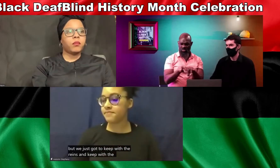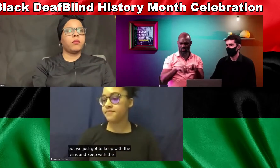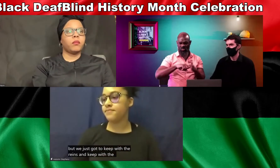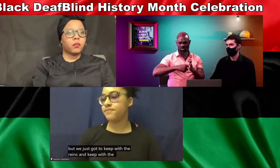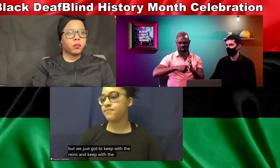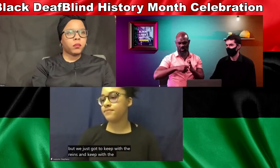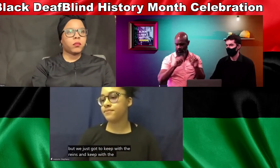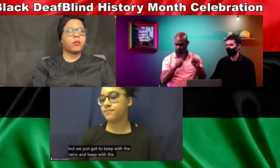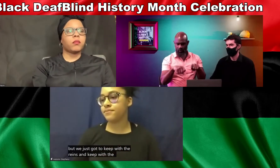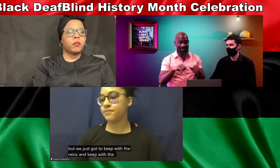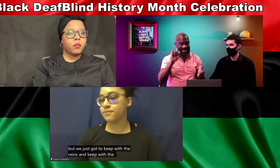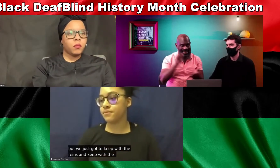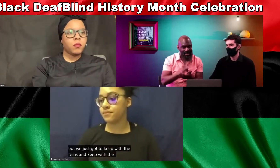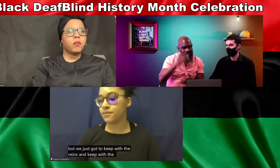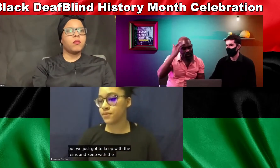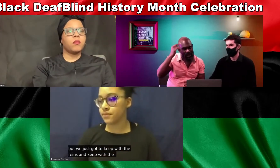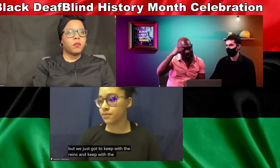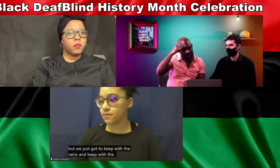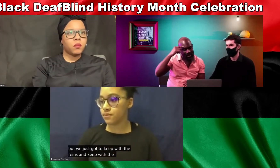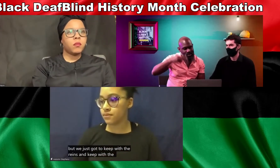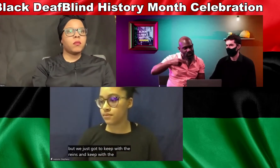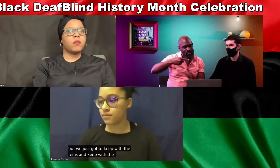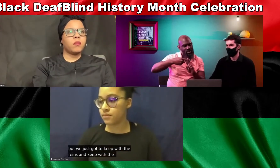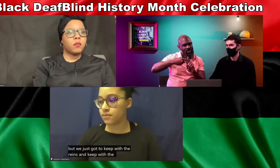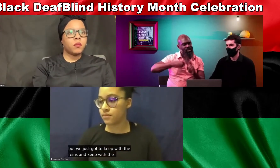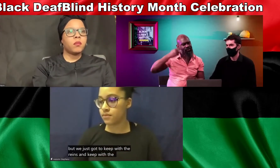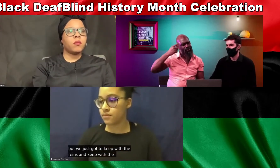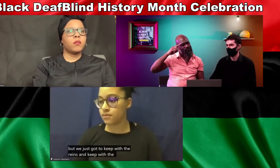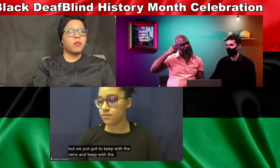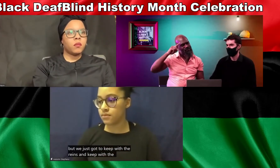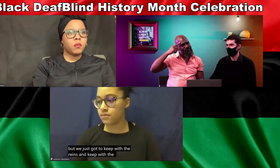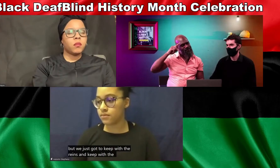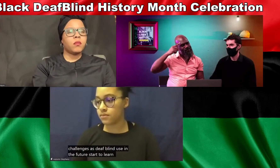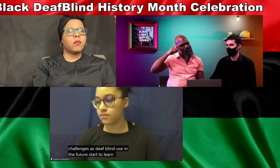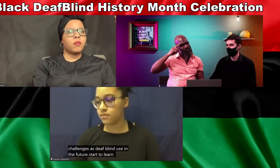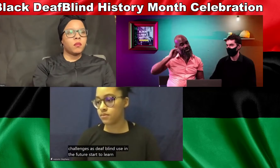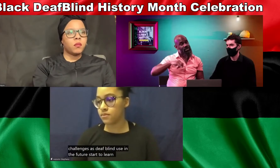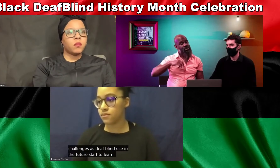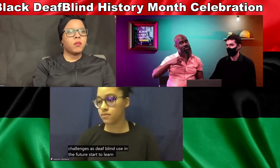youth in the future. Start to learn the important keys,